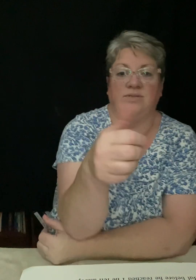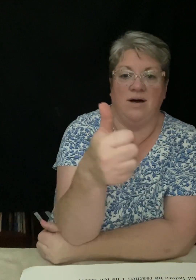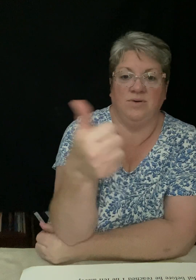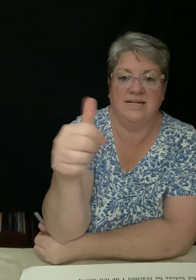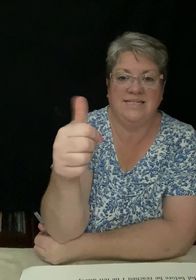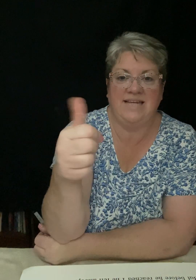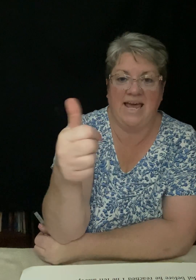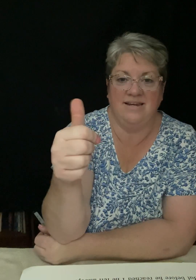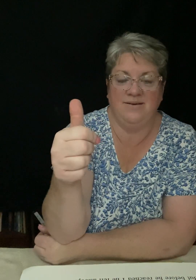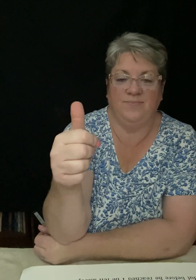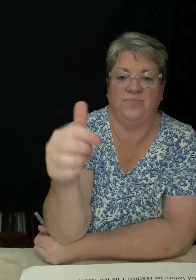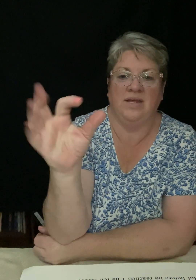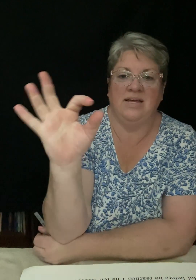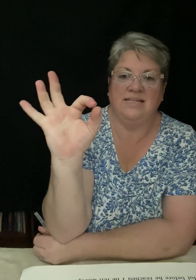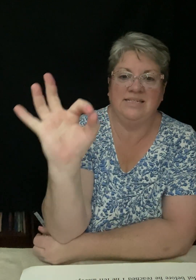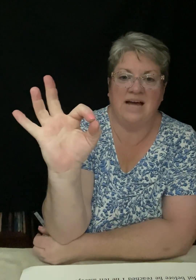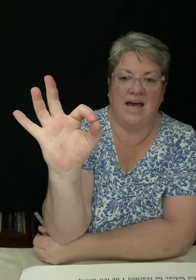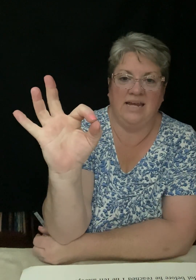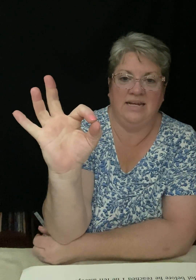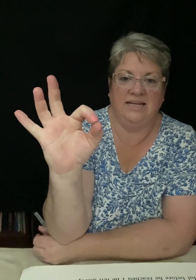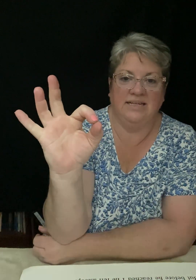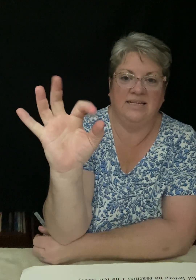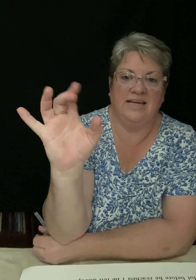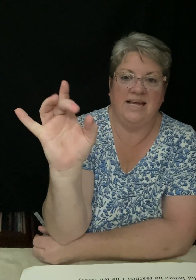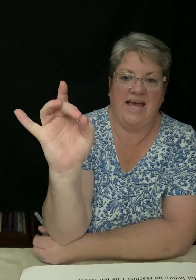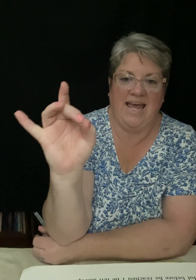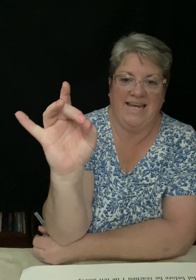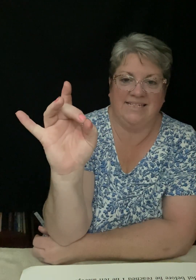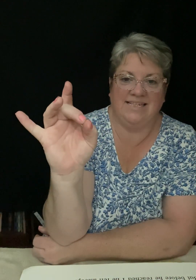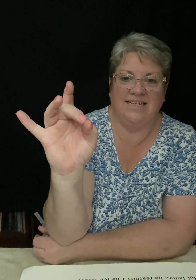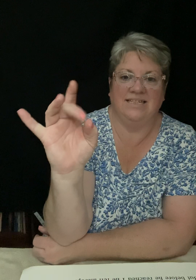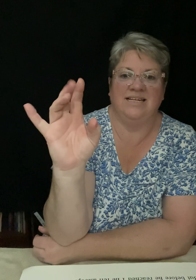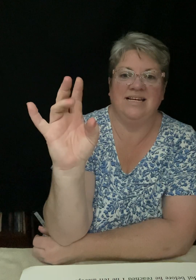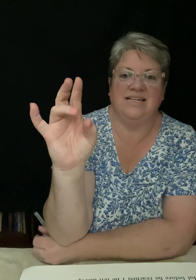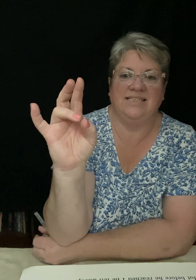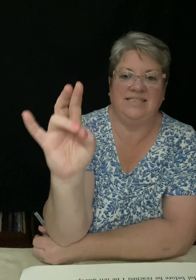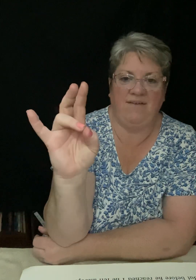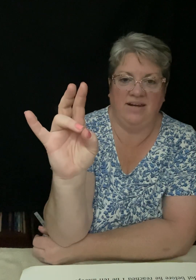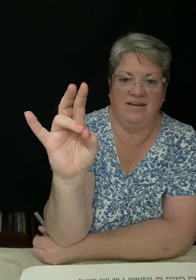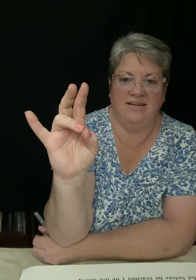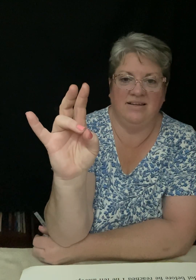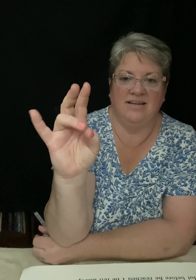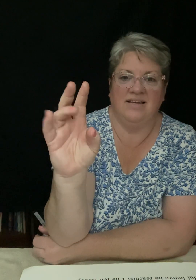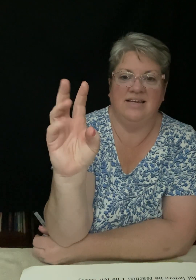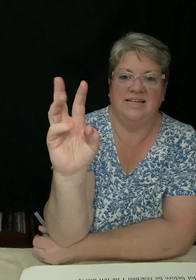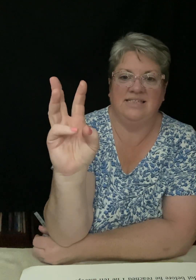countdown. 10, 9, 8, 7,